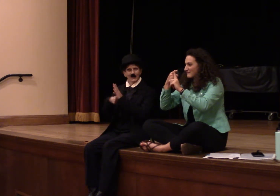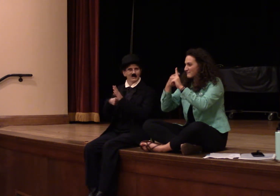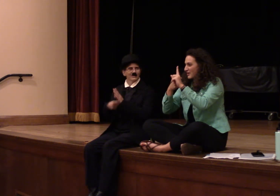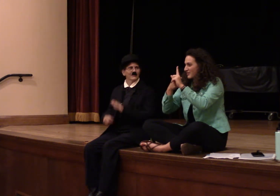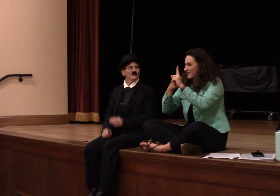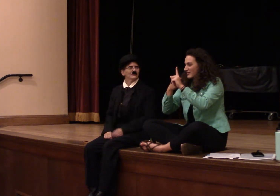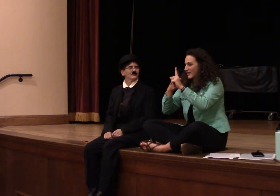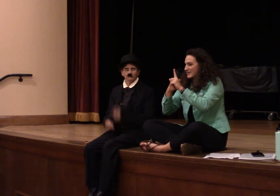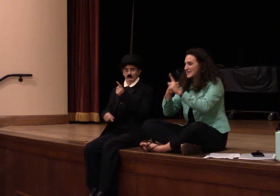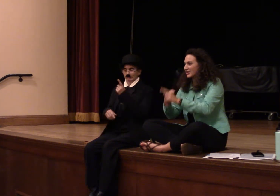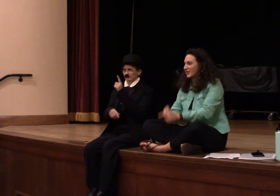Month and then year.